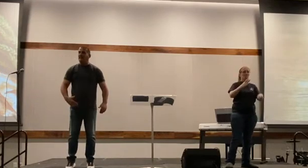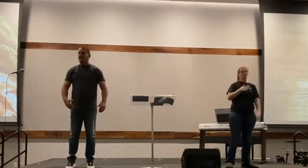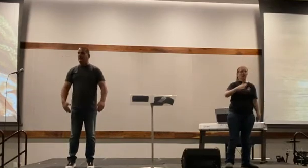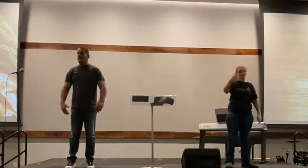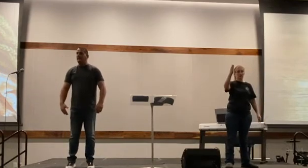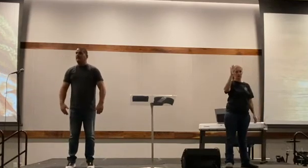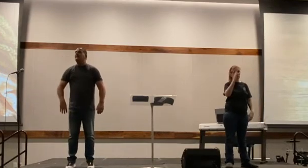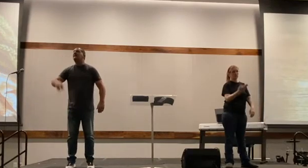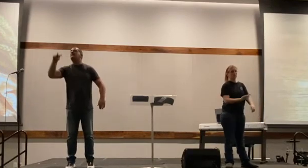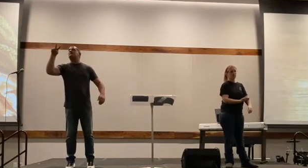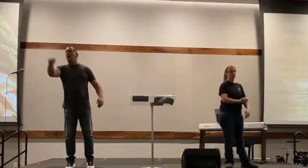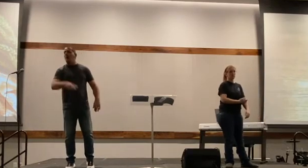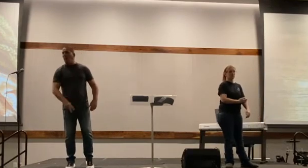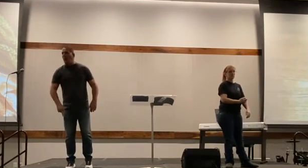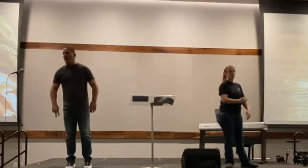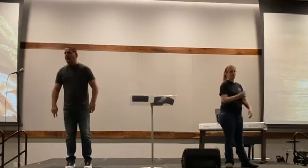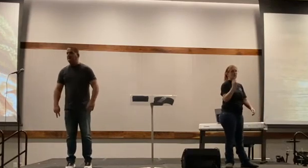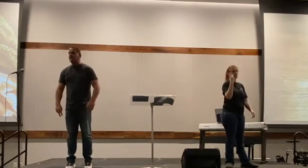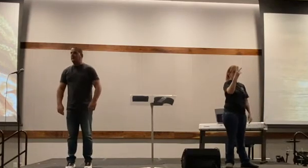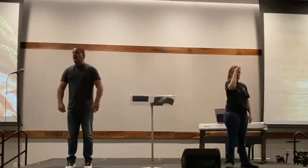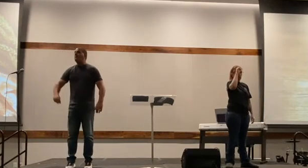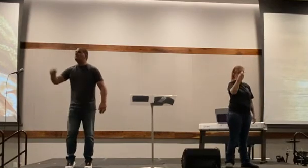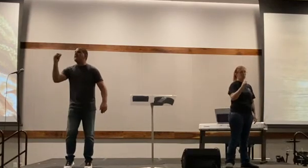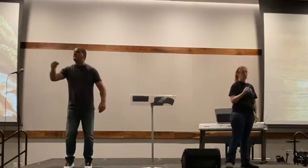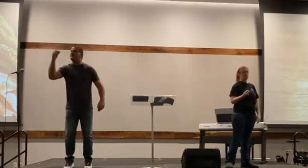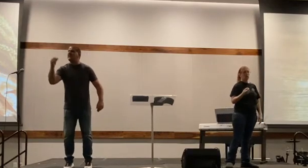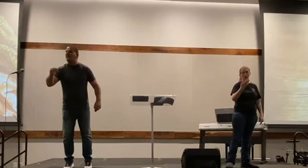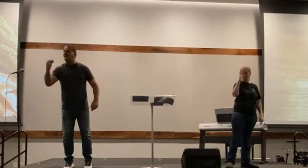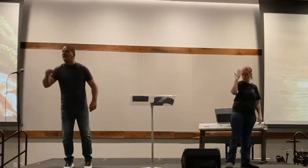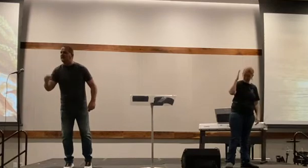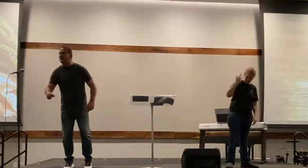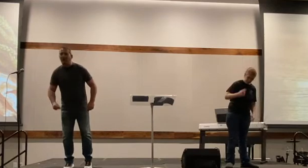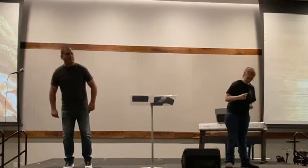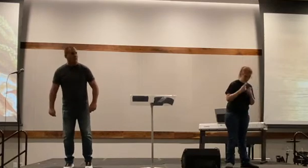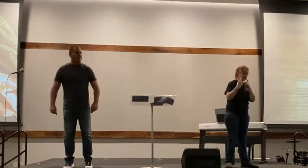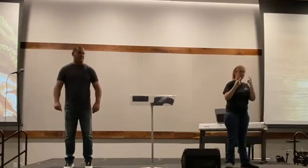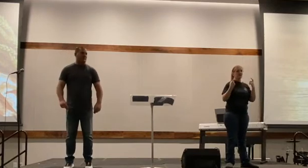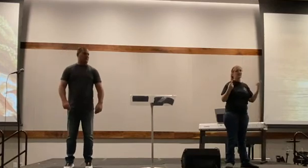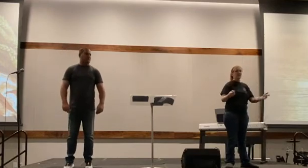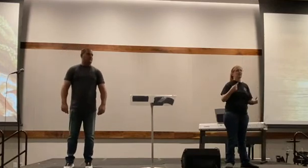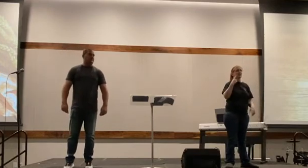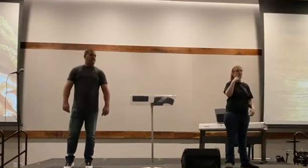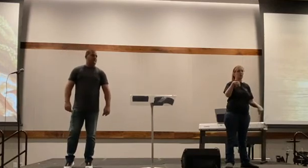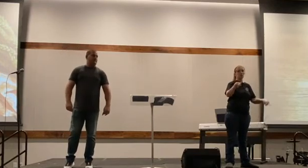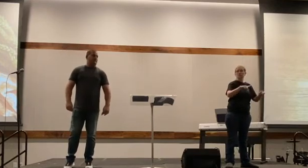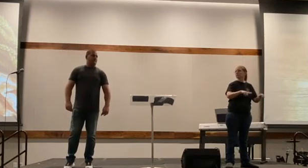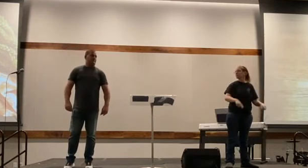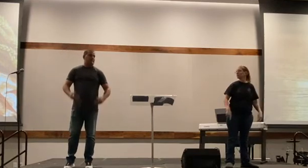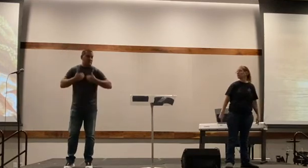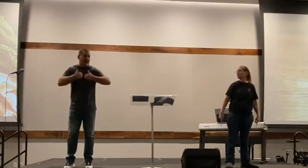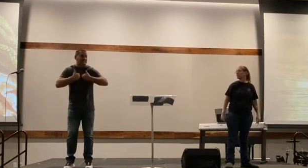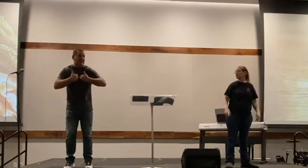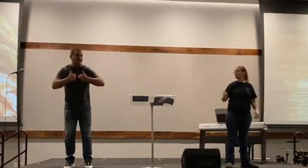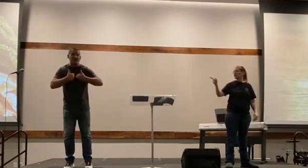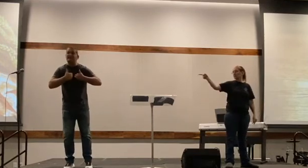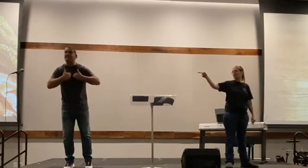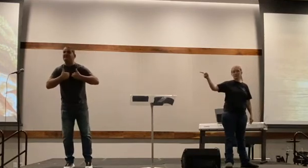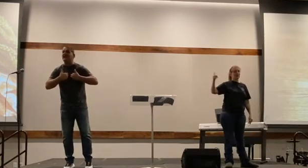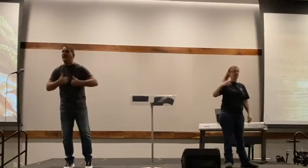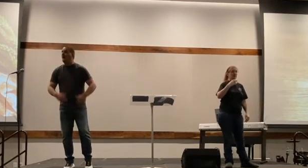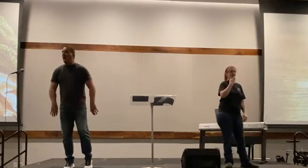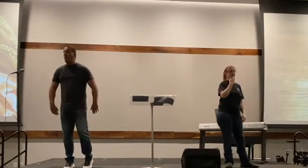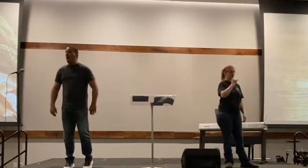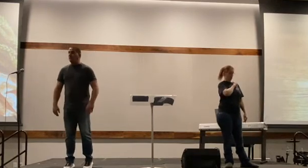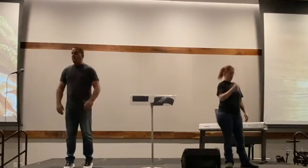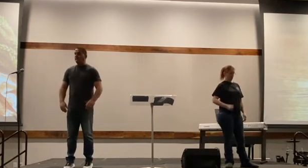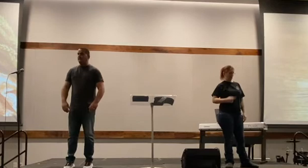Son. I got two boys. I would never sacrifice any of my boys for you. That's what I'm saying. Jason is saying